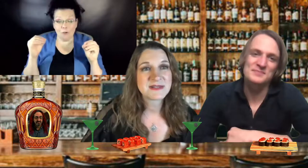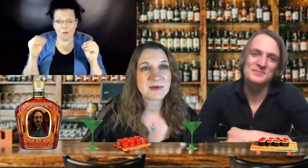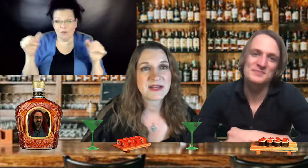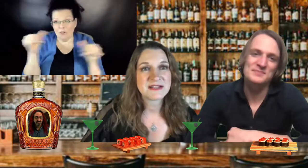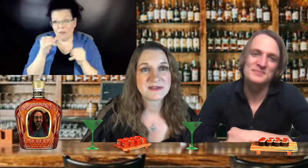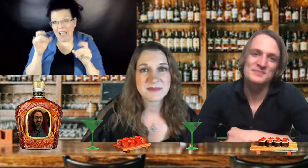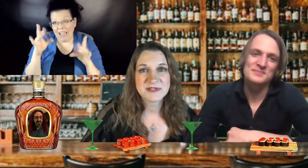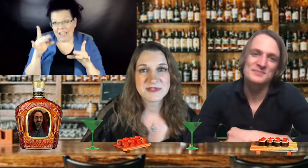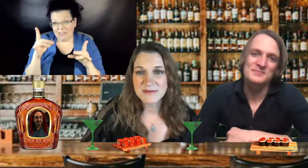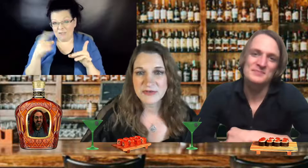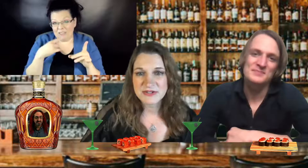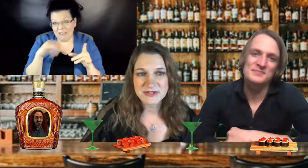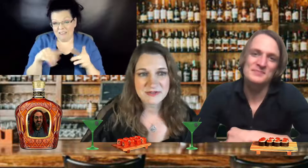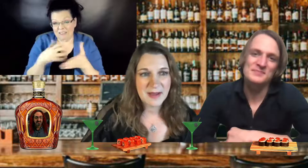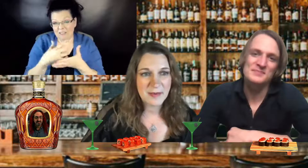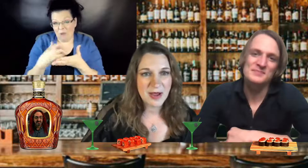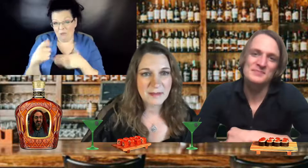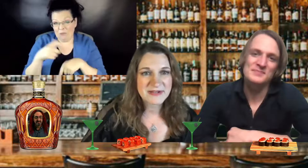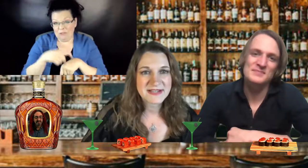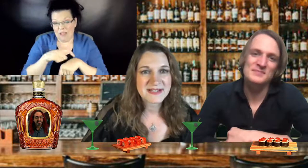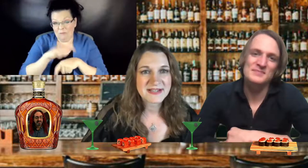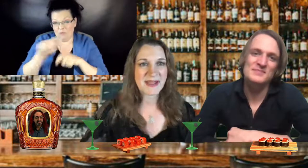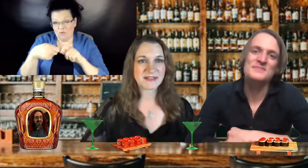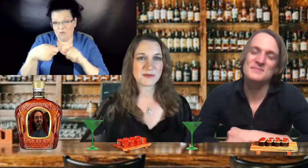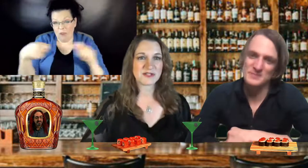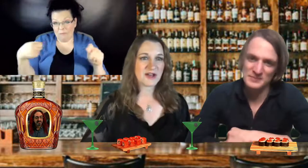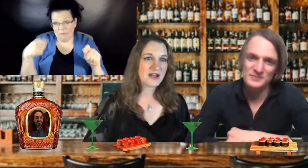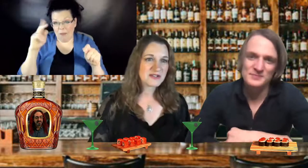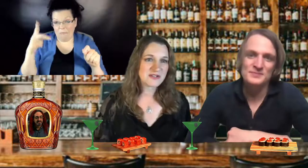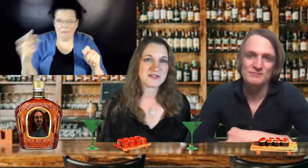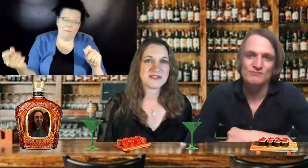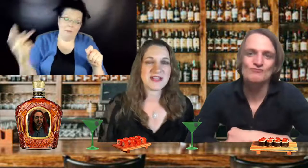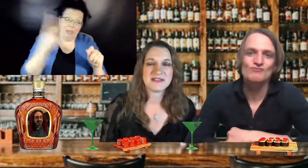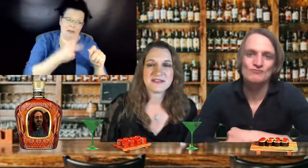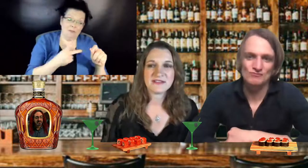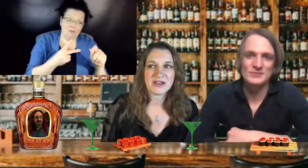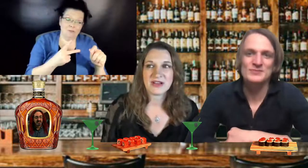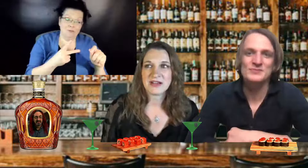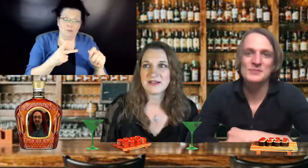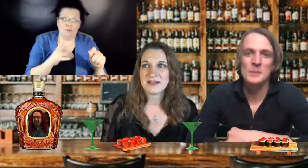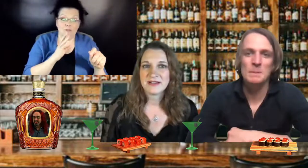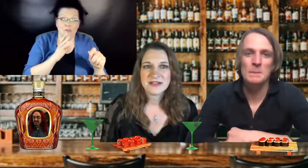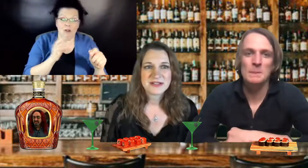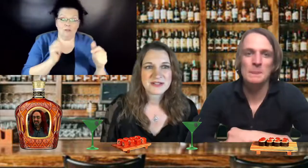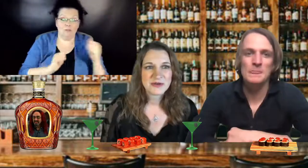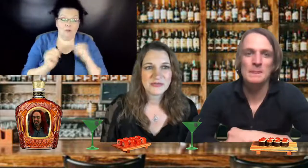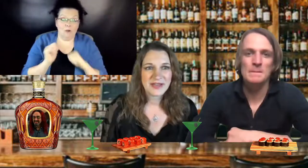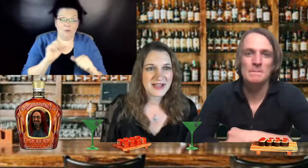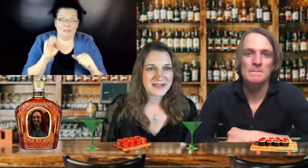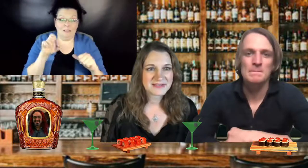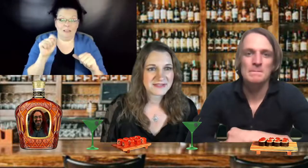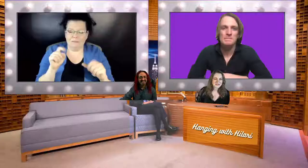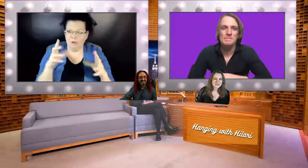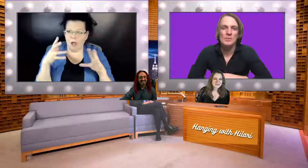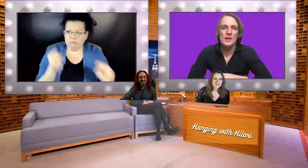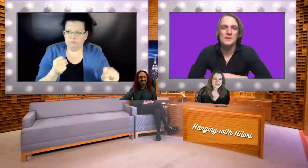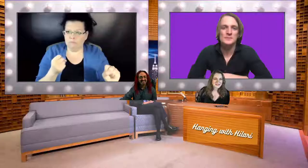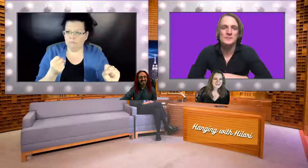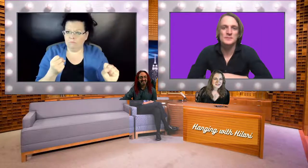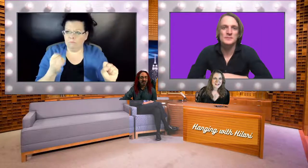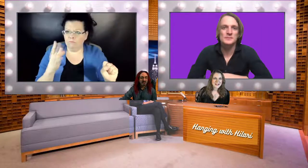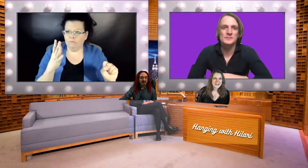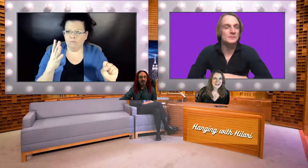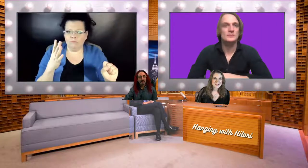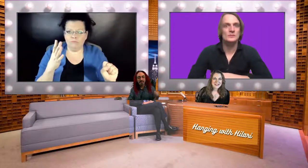to do this, but it's almost time for us to wrap up and take us back to our talk show set. This has gone so fast